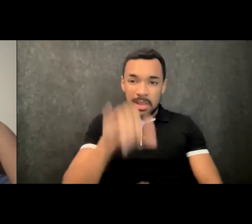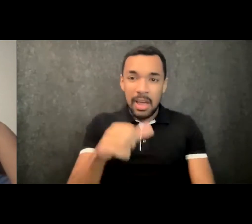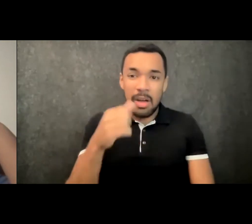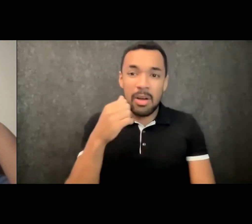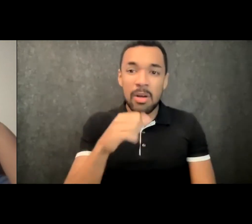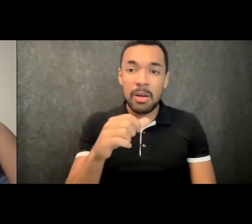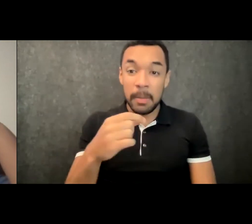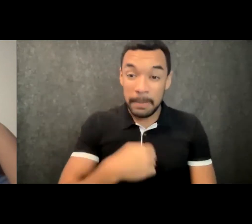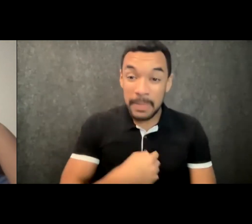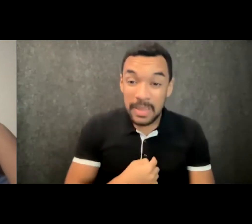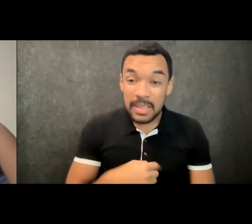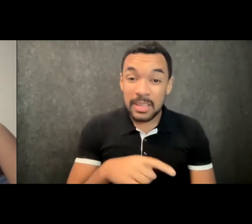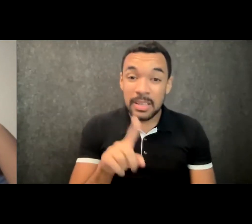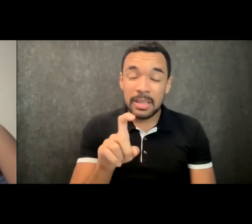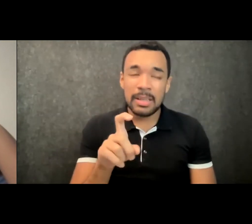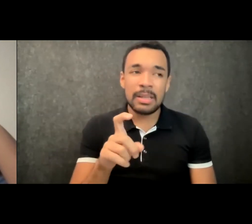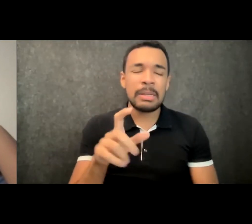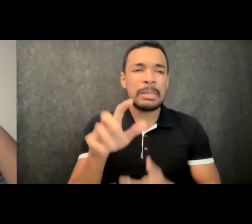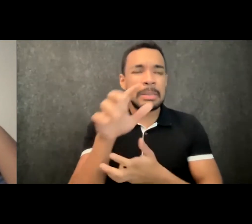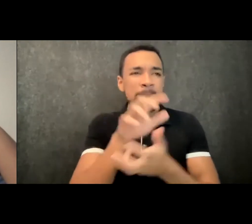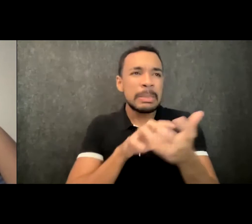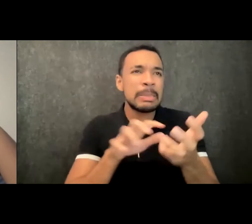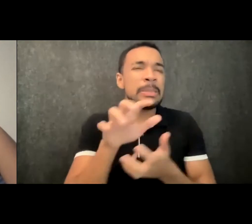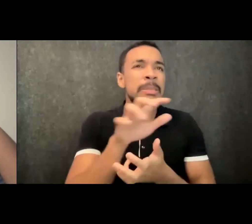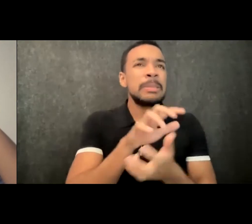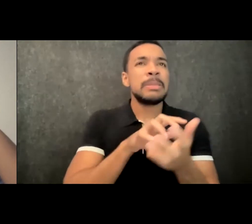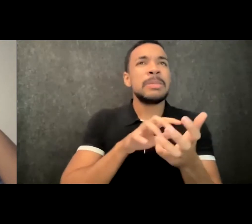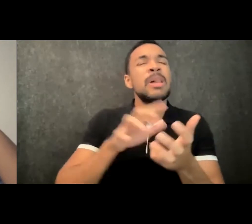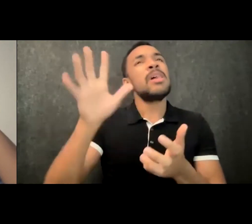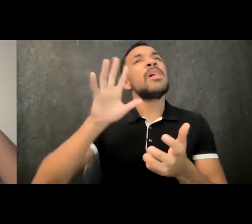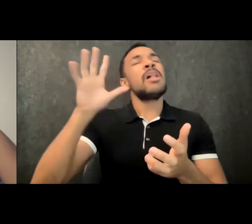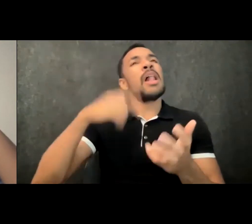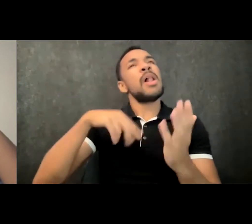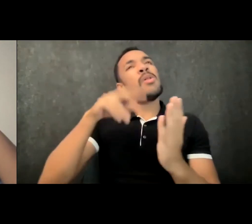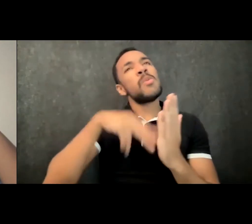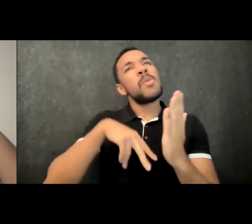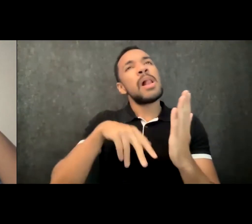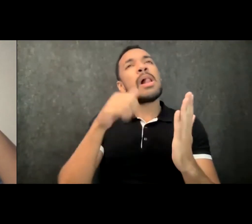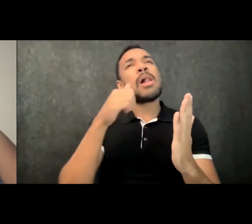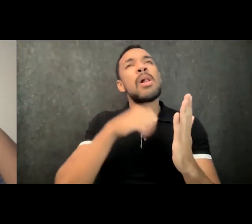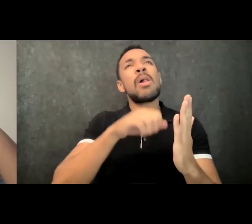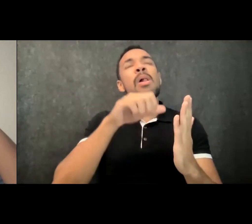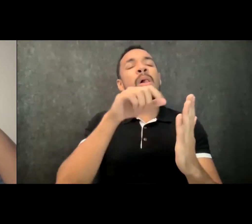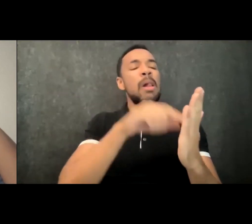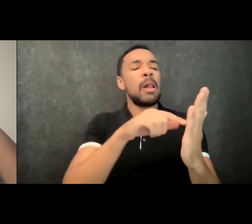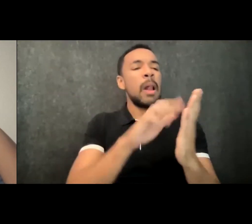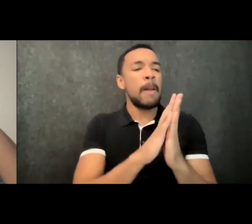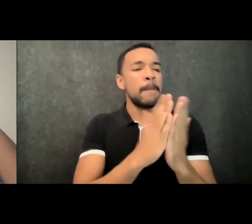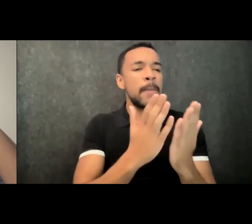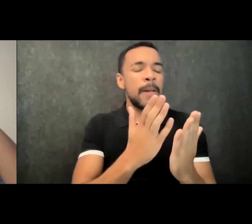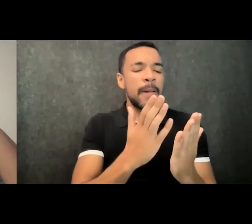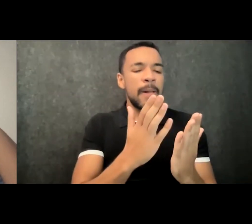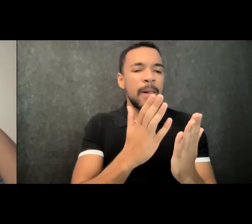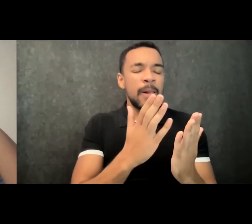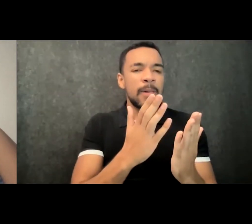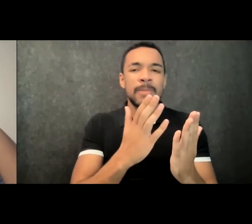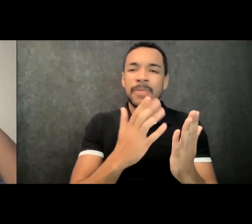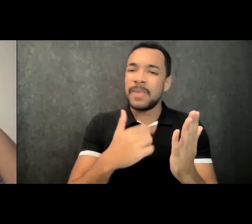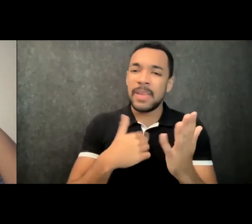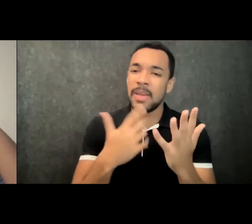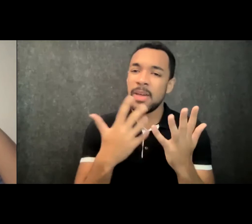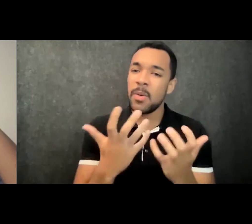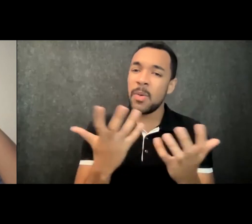be confusing myself with a girl I read about in a book. I want real